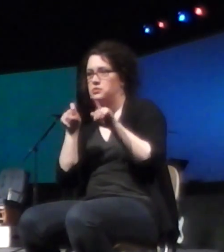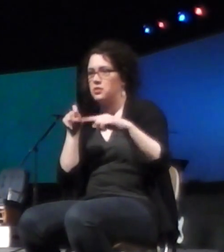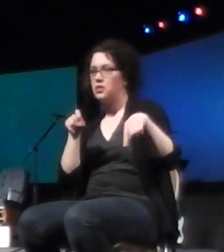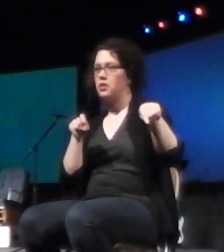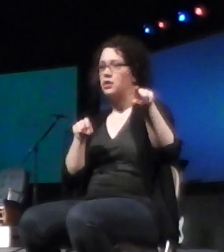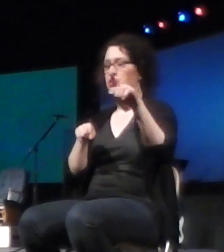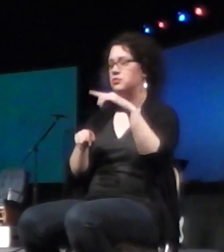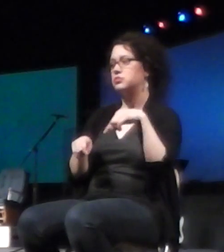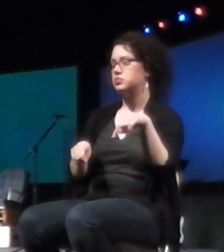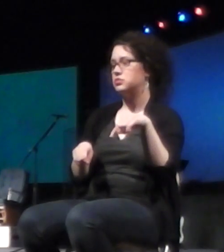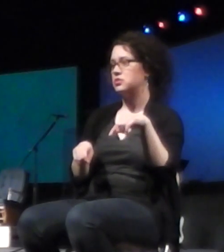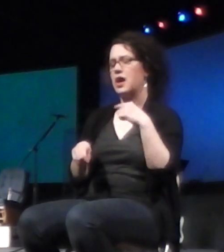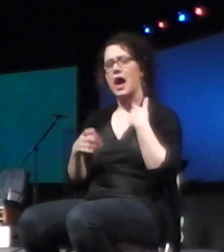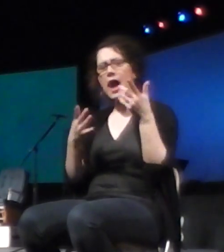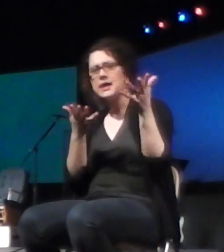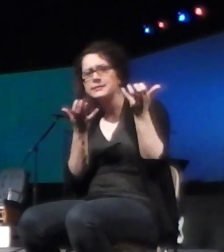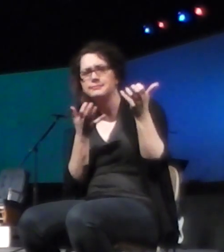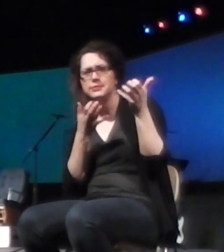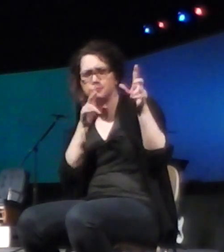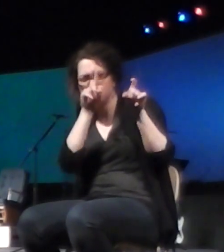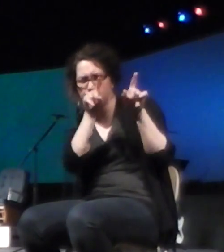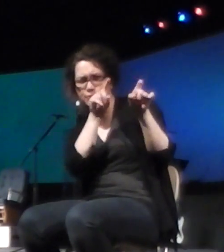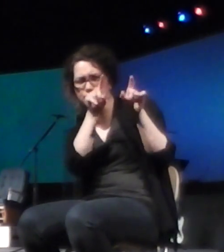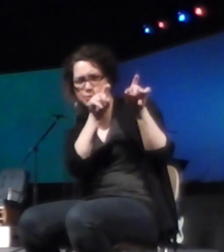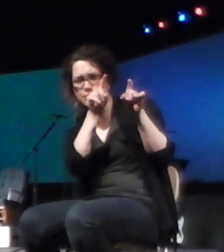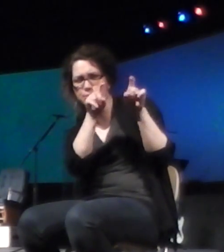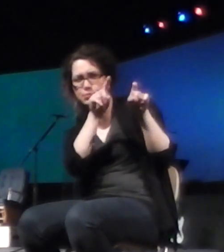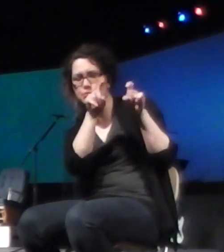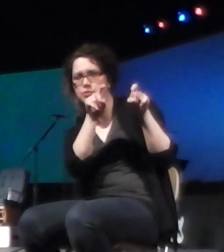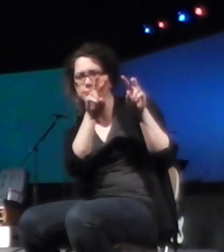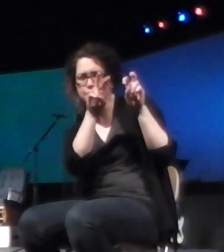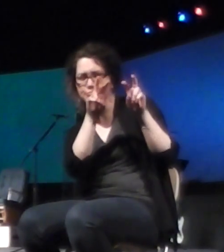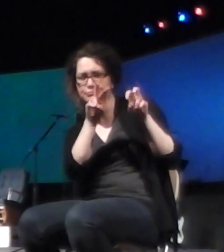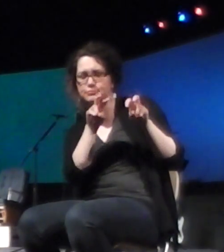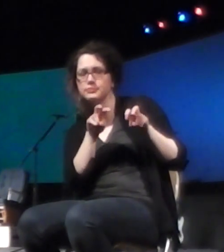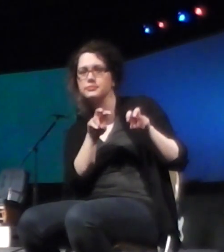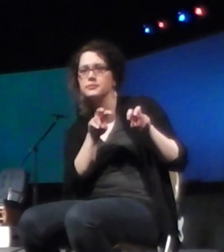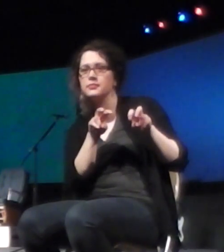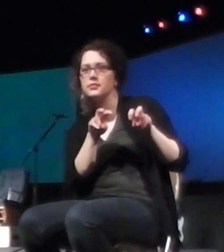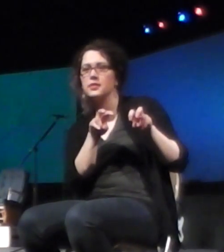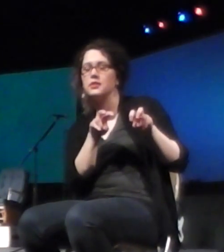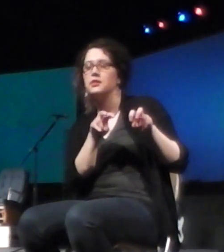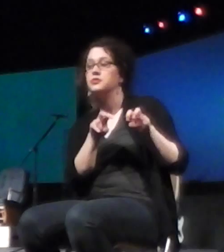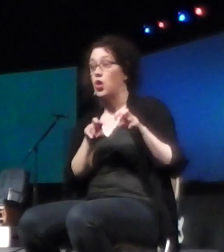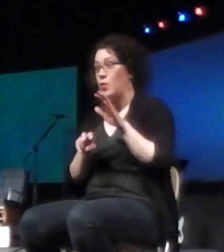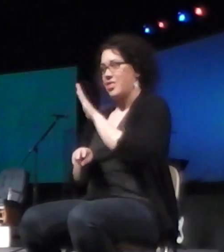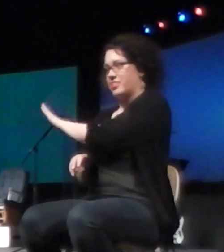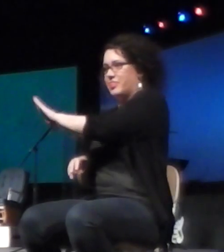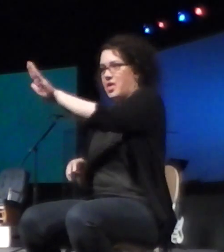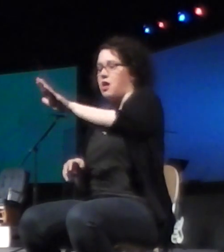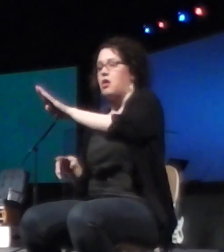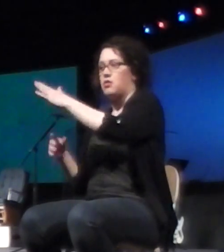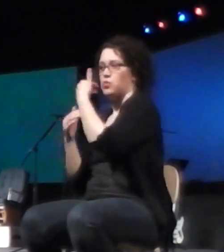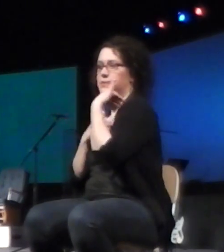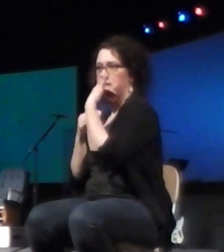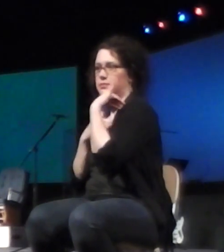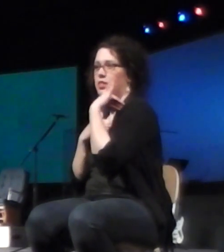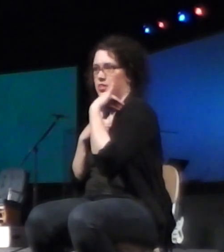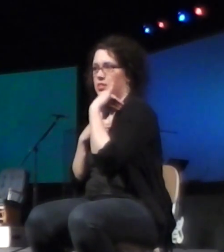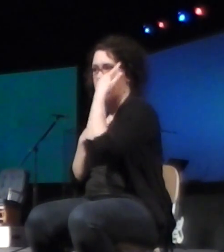to get inside my mentor's head. So more of the responsibility is more on the person being mentored than it is really on the person who's